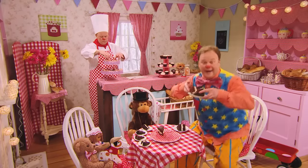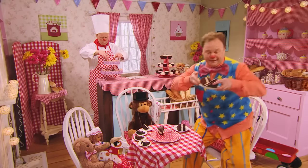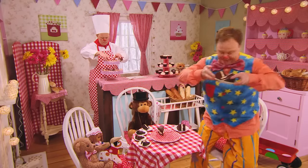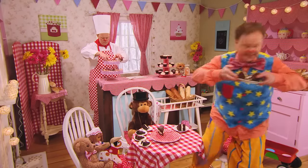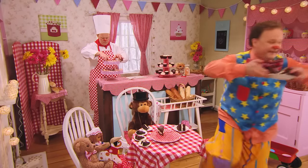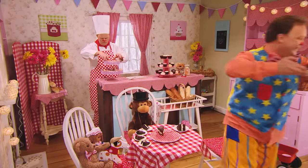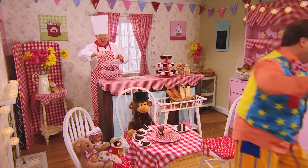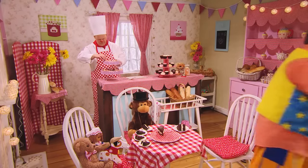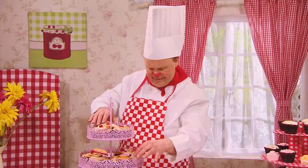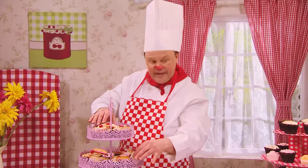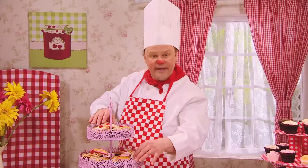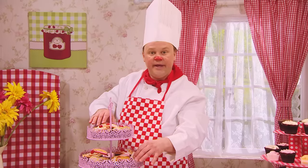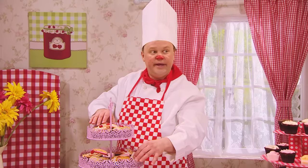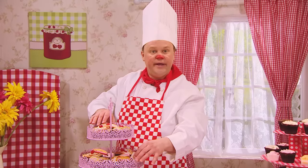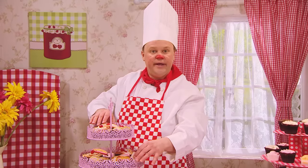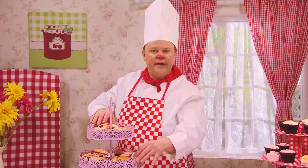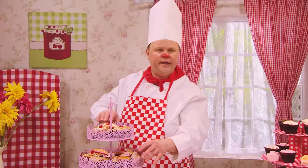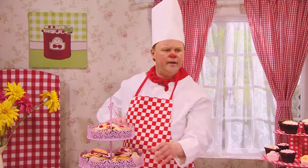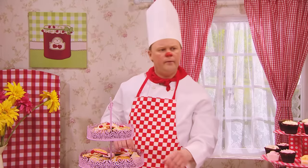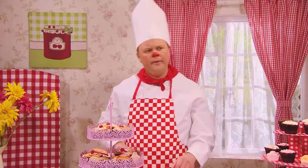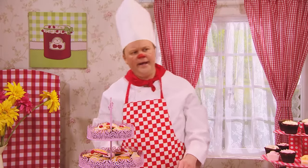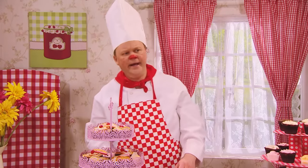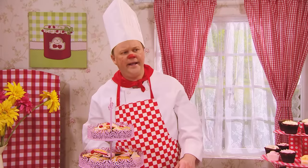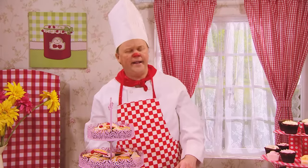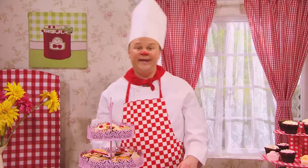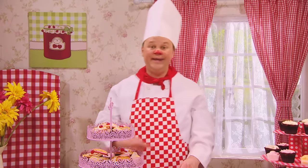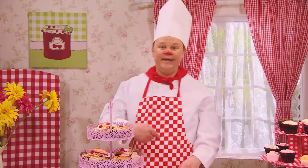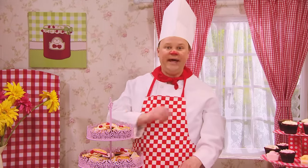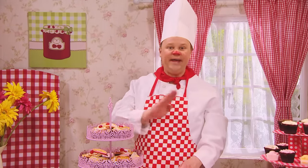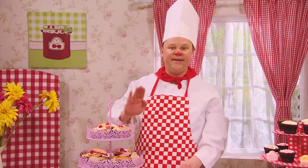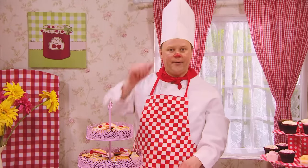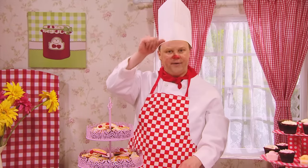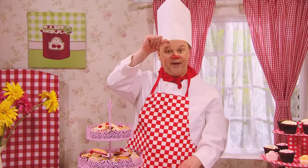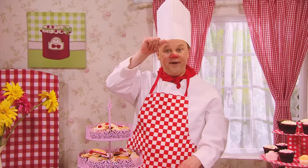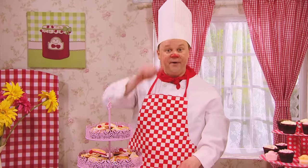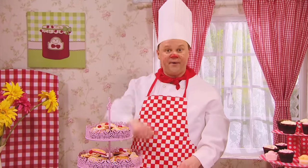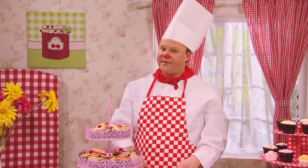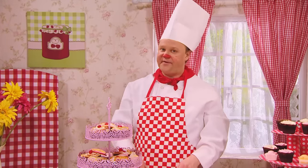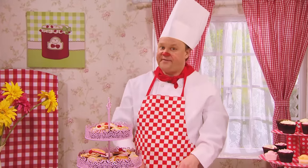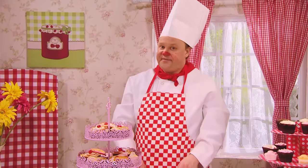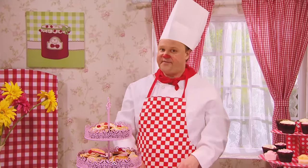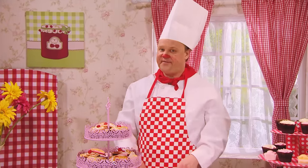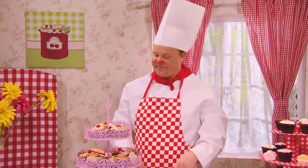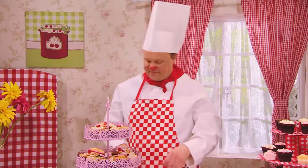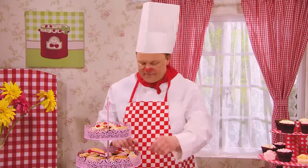I wonder where Mr. Tumble is going. Well, I don't know.